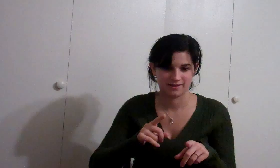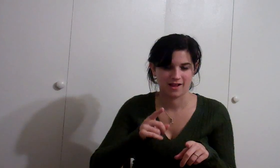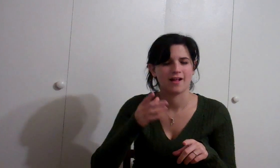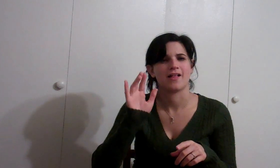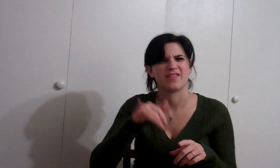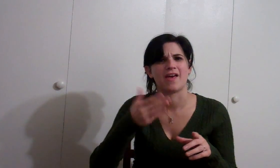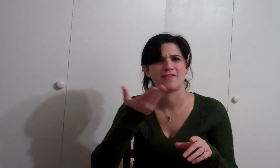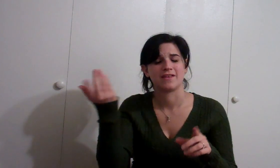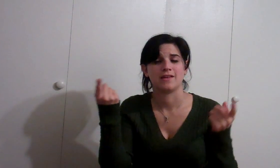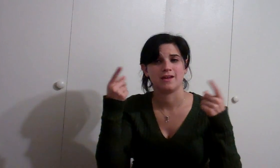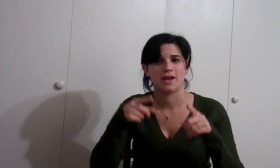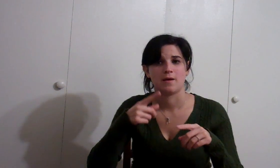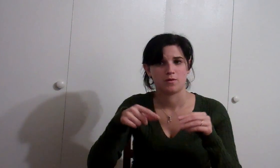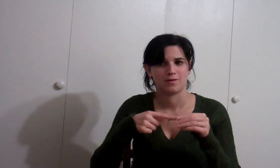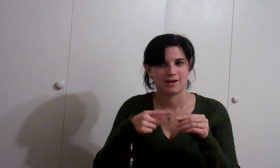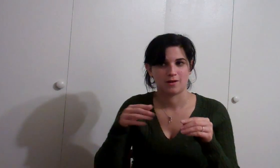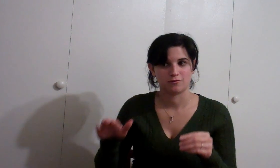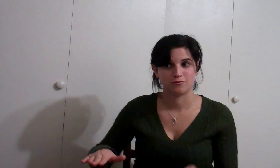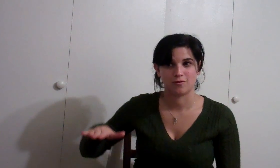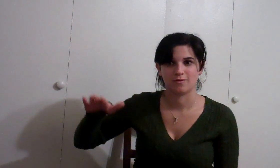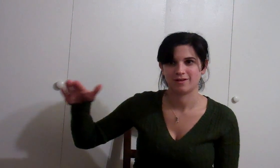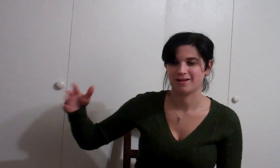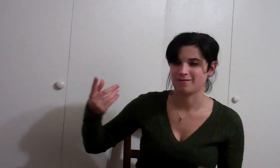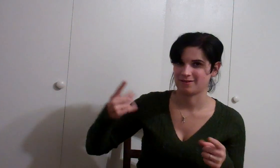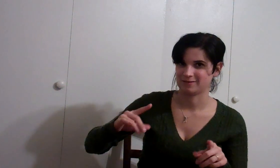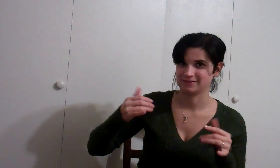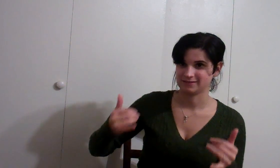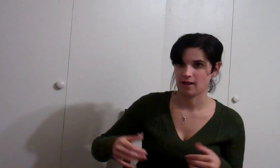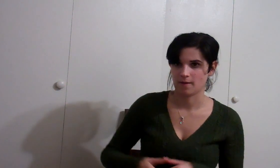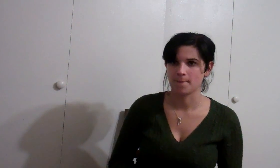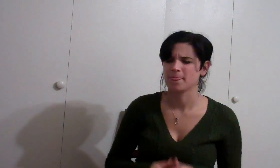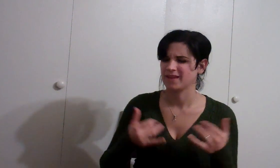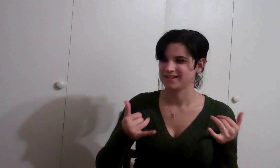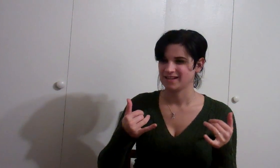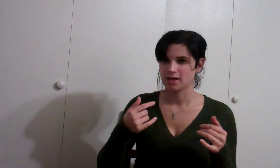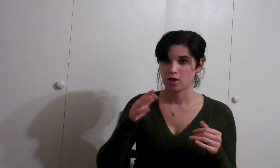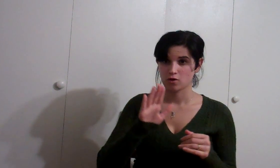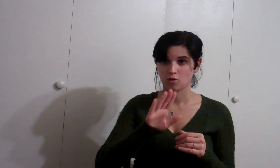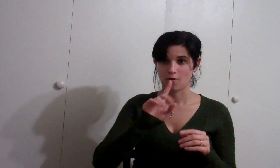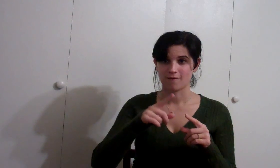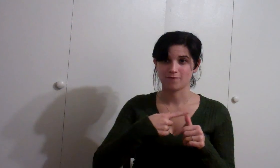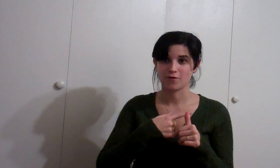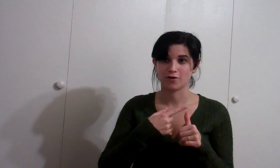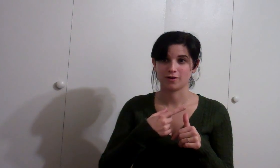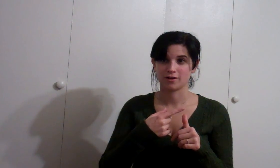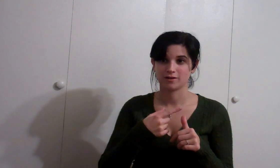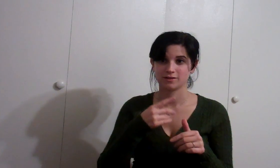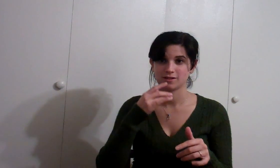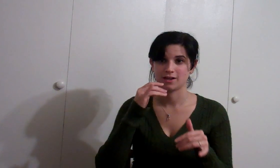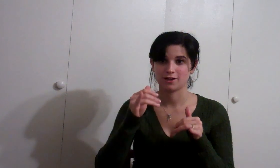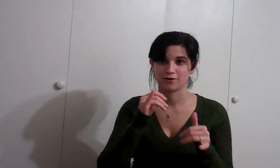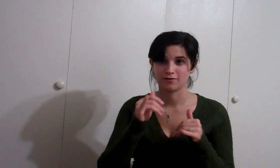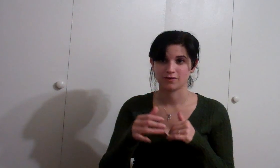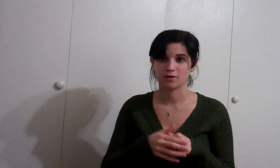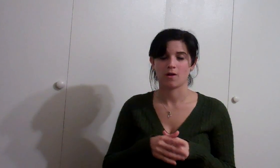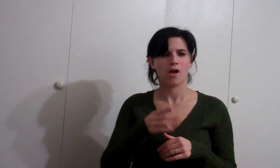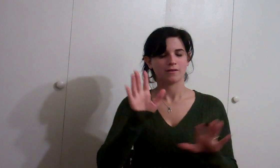Yeah. And so this is your first TV interview. By the way, I have to tell you, this boy is so great in The Boy in the Striped Pajamas. You should rent